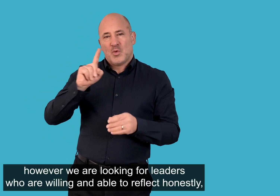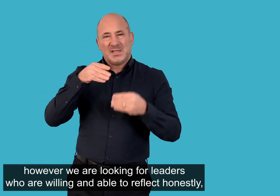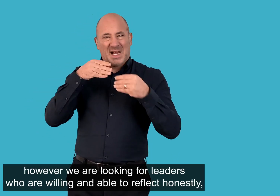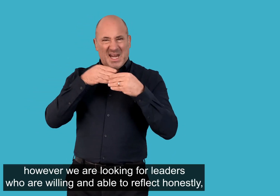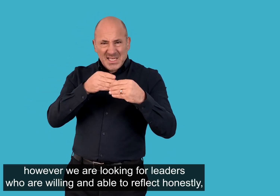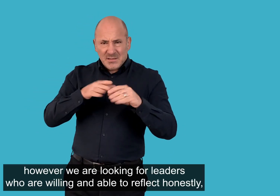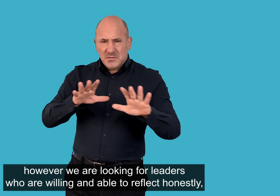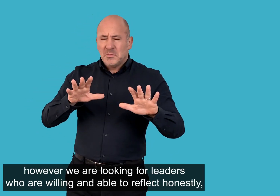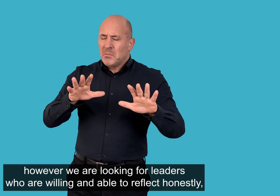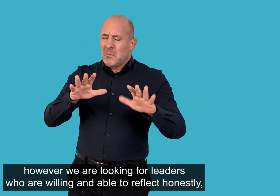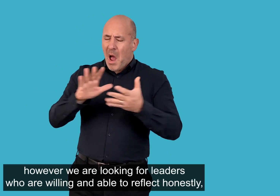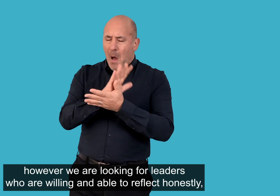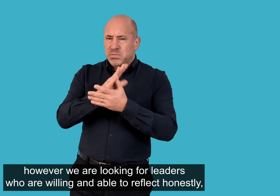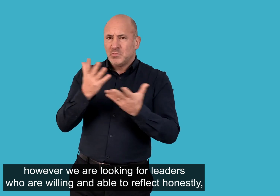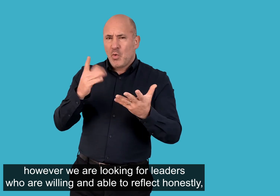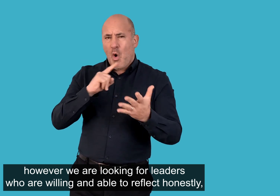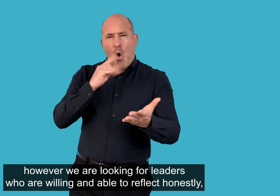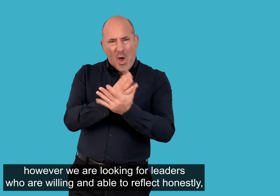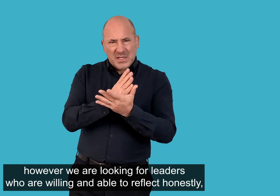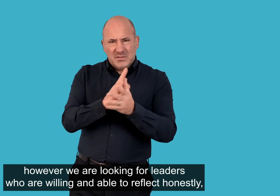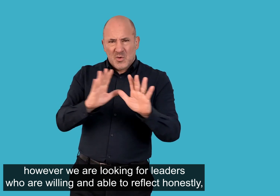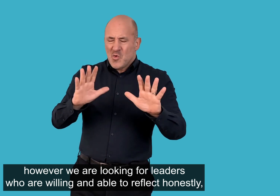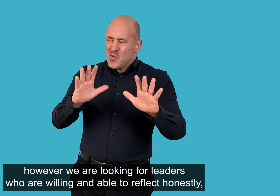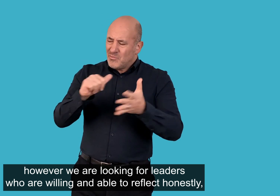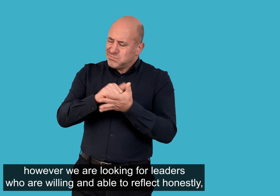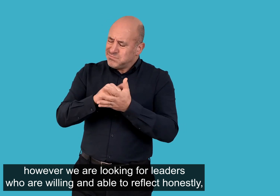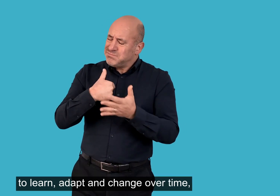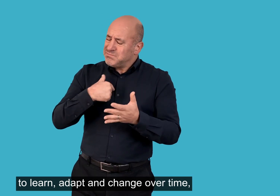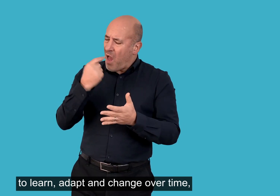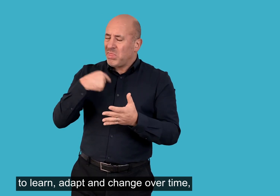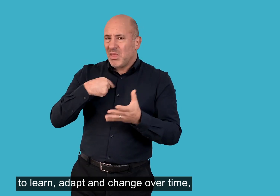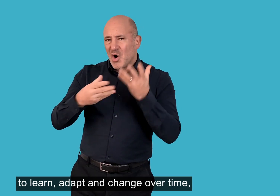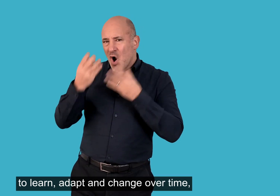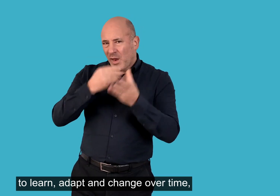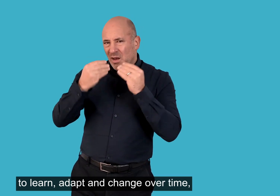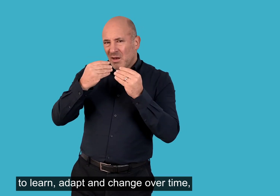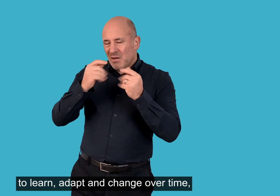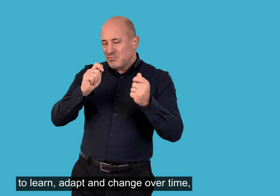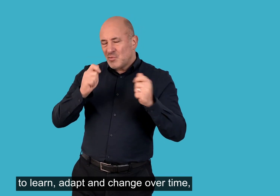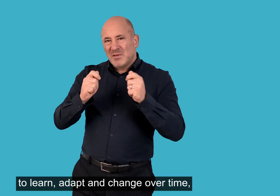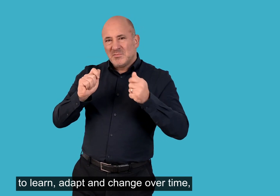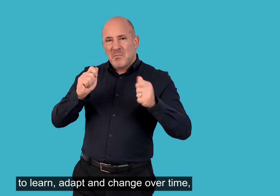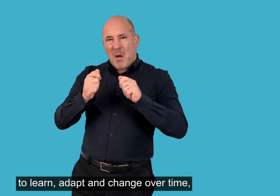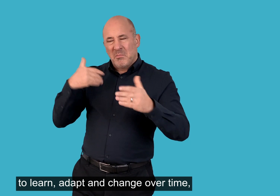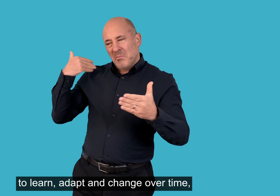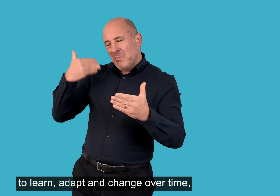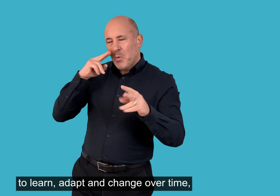However, we are looking for leaders who are willing and able to reflect honestly, to learn, adapt, and change over